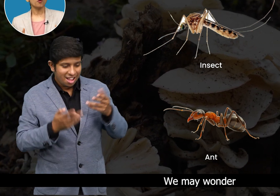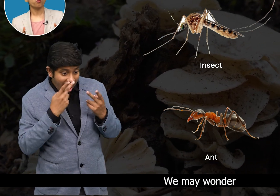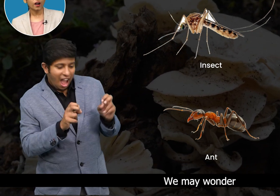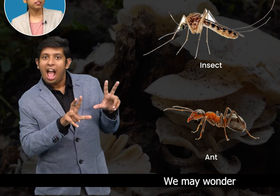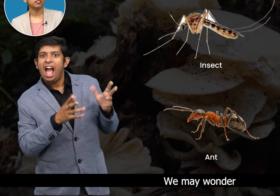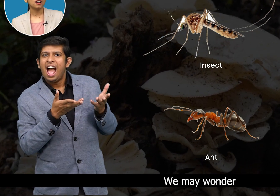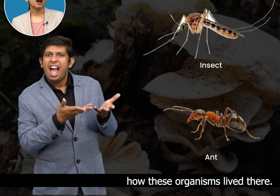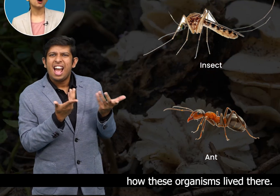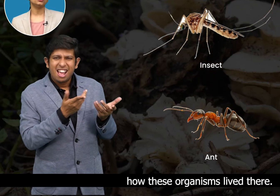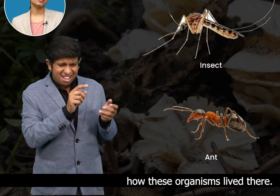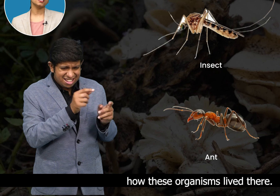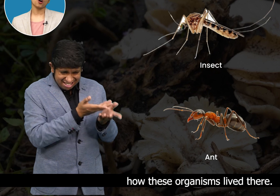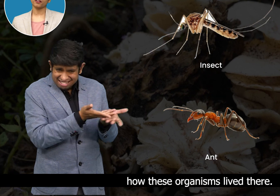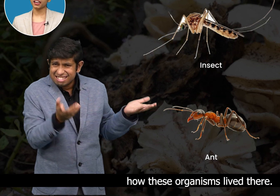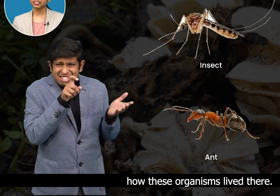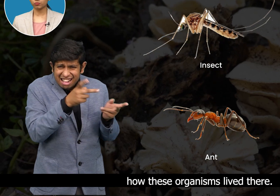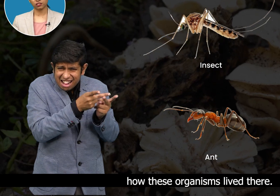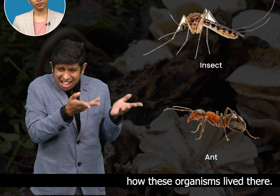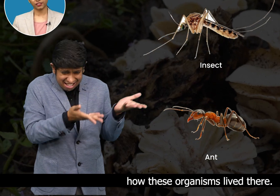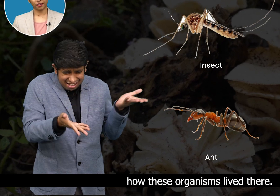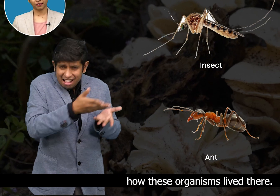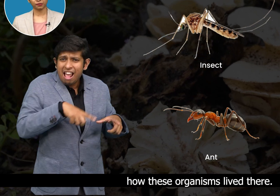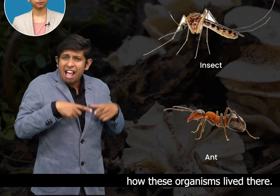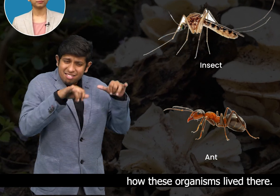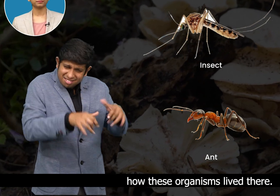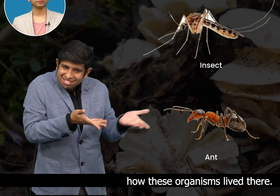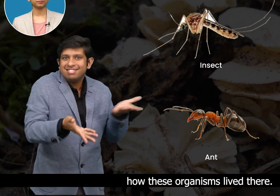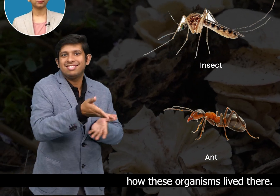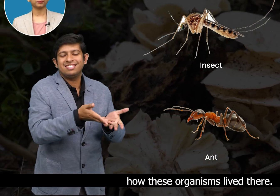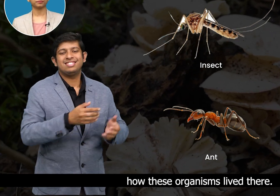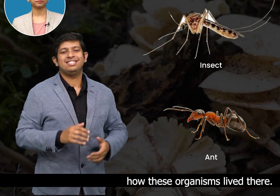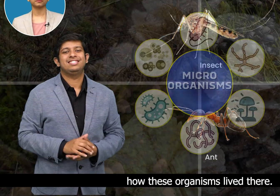We may wonder how these organisms live there.